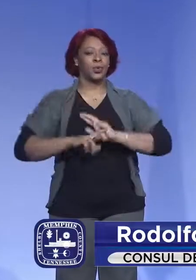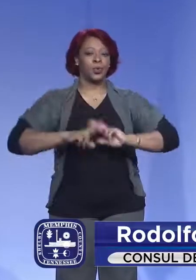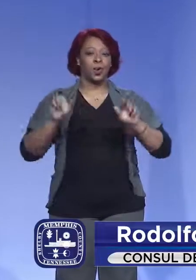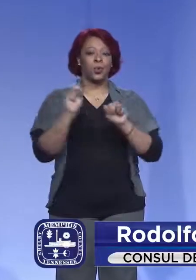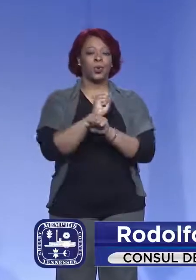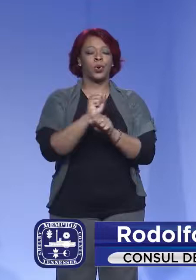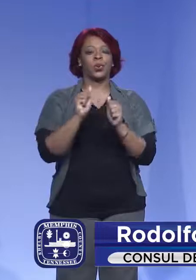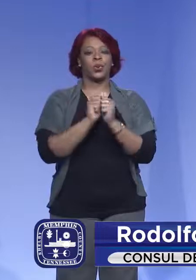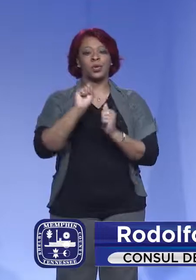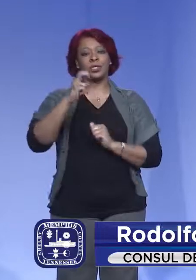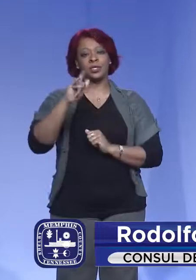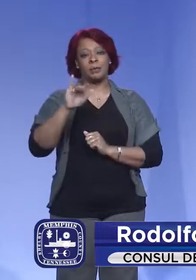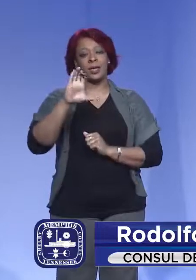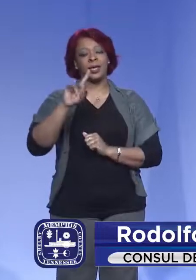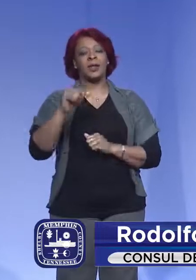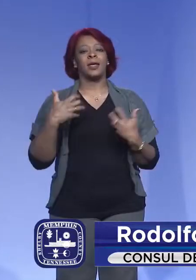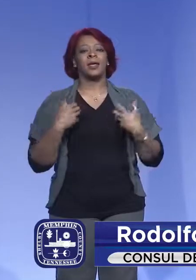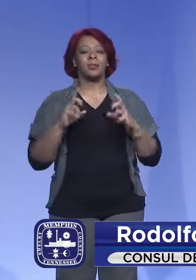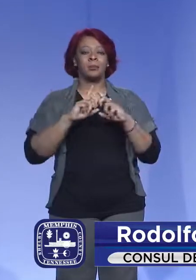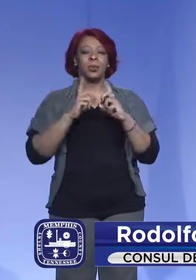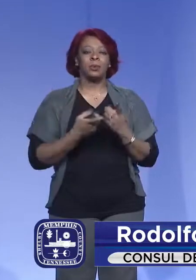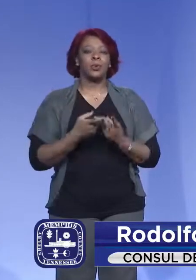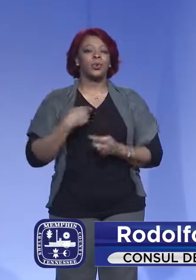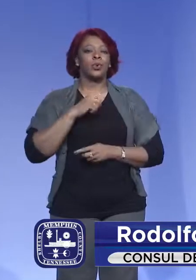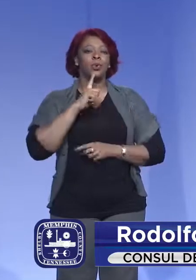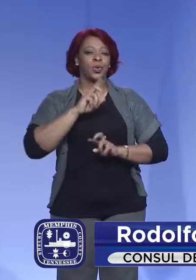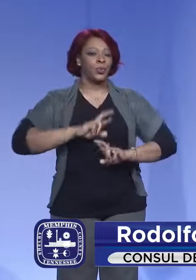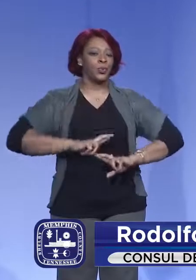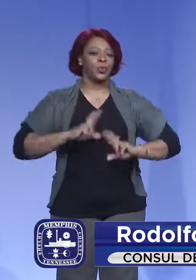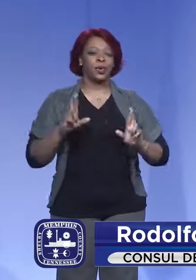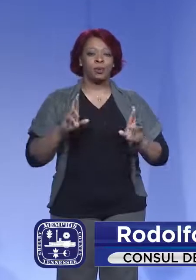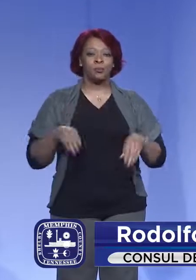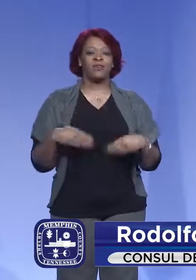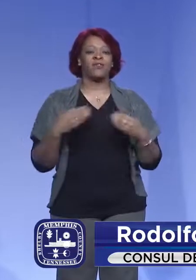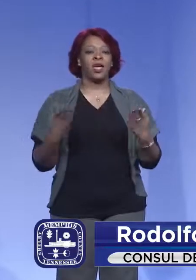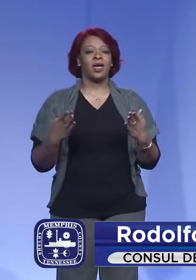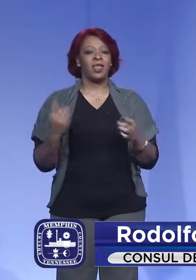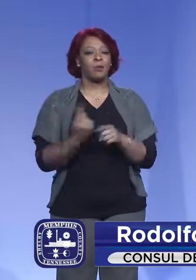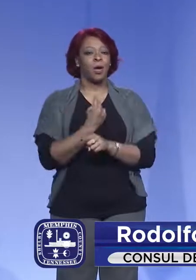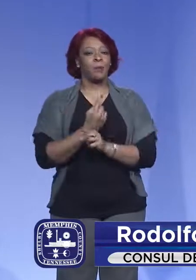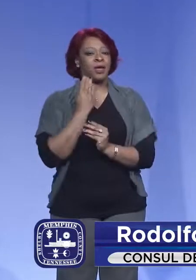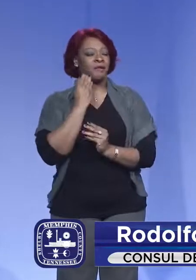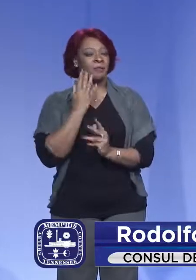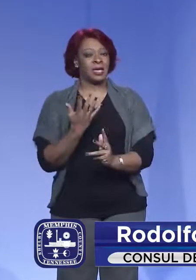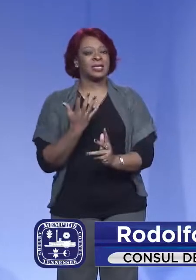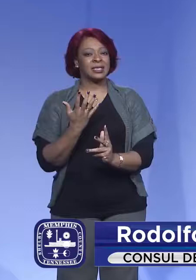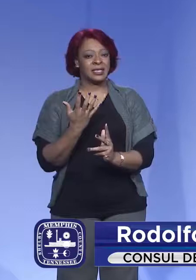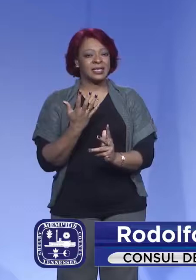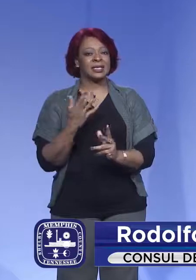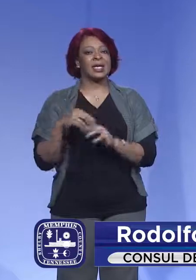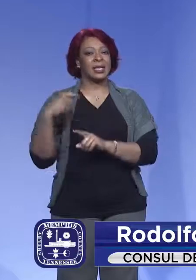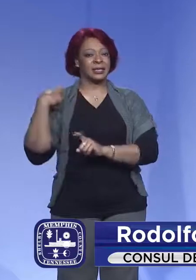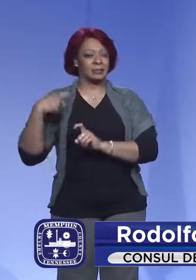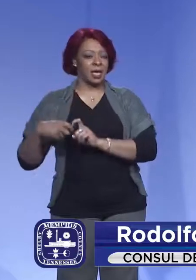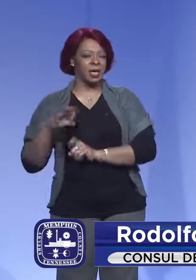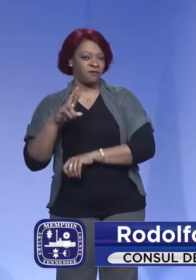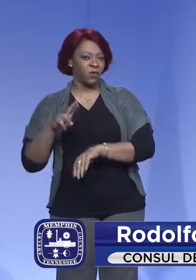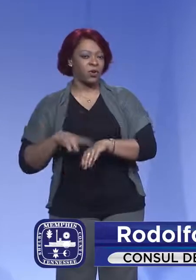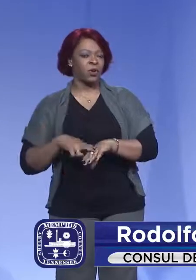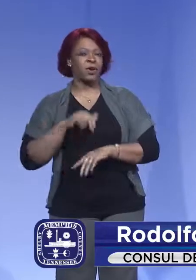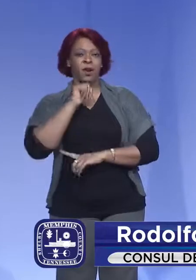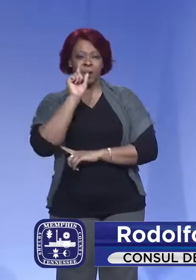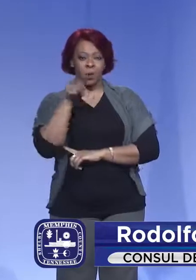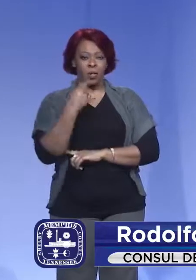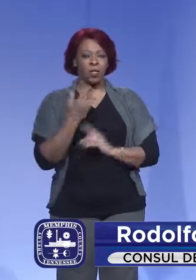Shelby County Health Department, and we're ready to provide the proper information in Spanish, of course, not